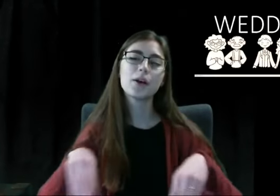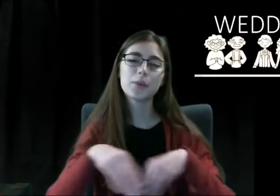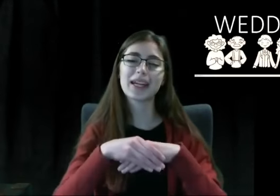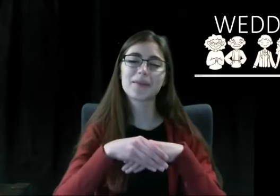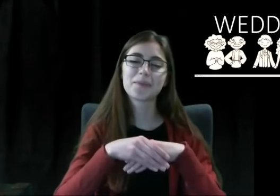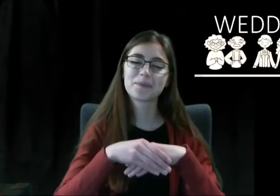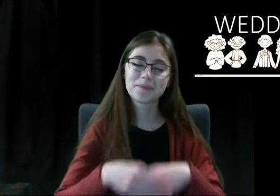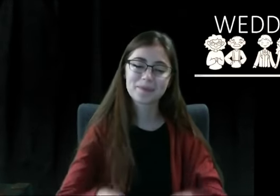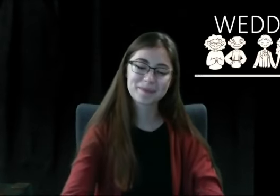wedding,